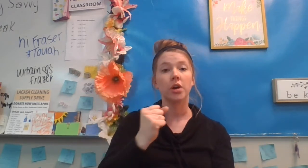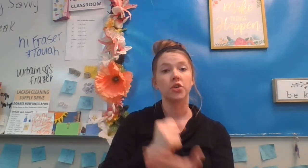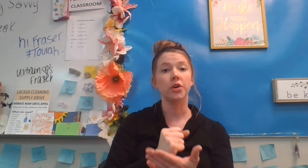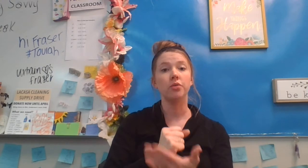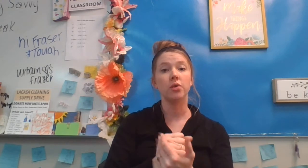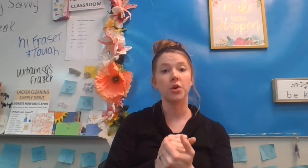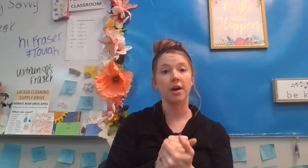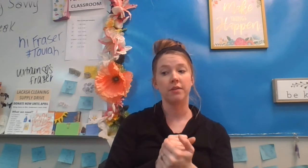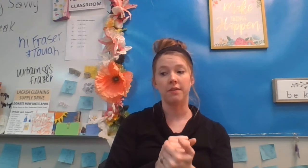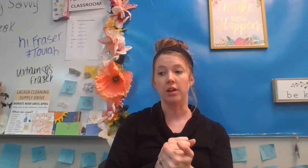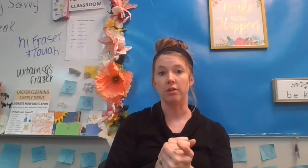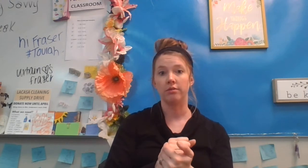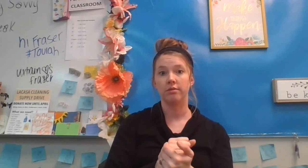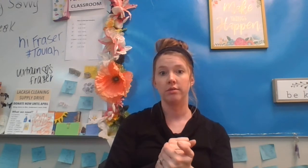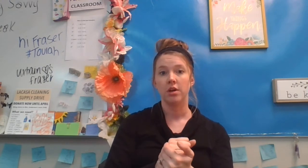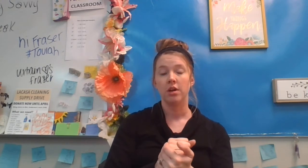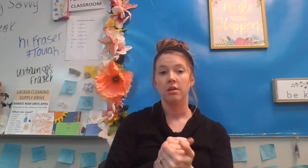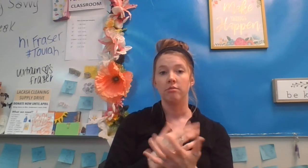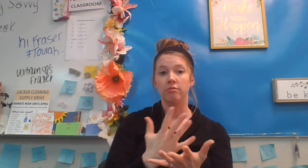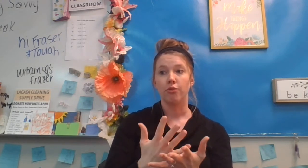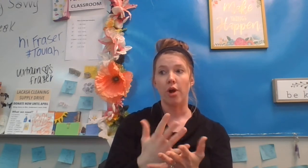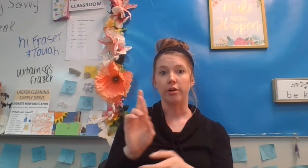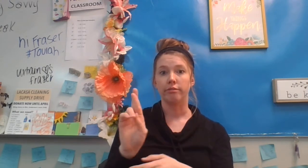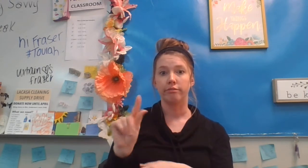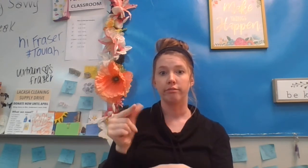there are certain rules that you have to follow. Rug,